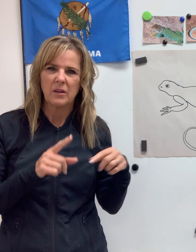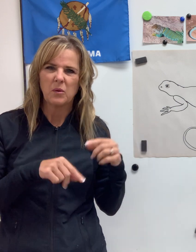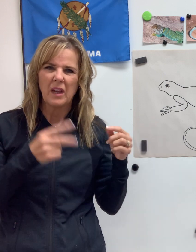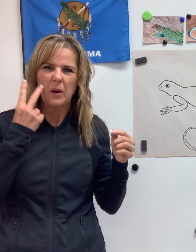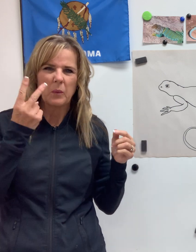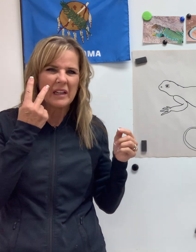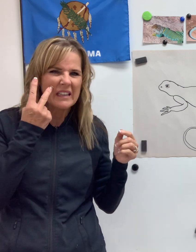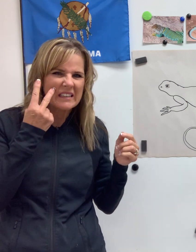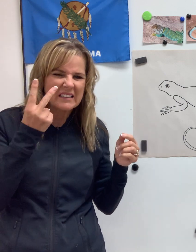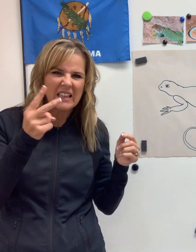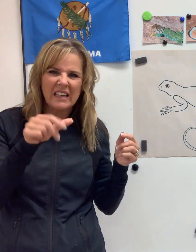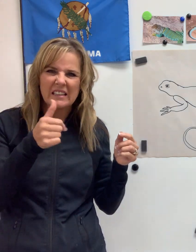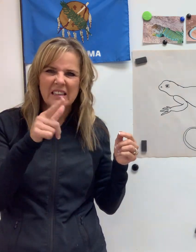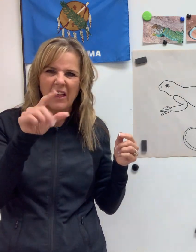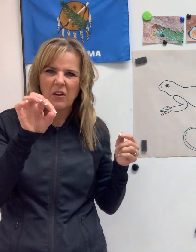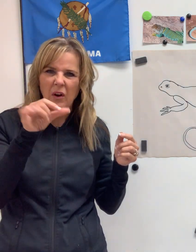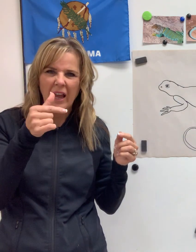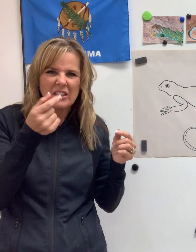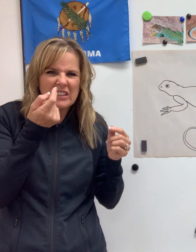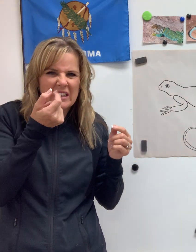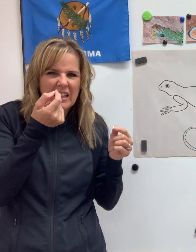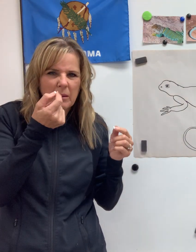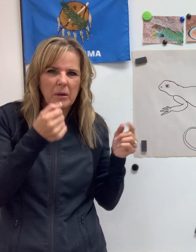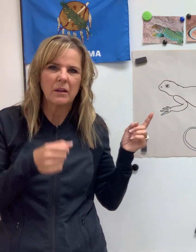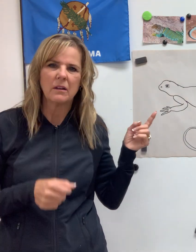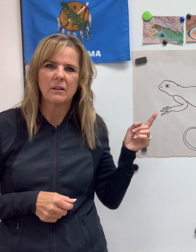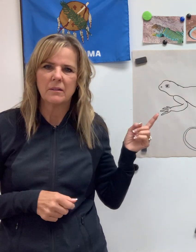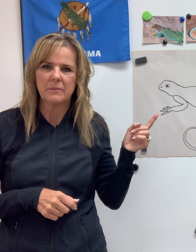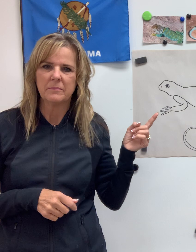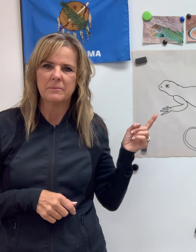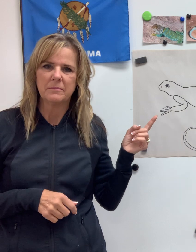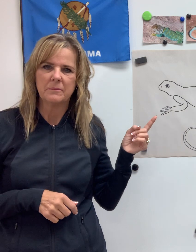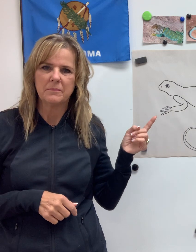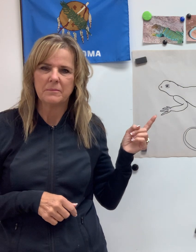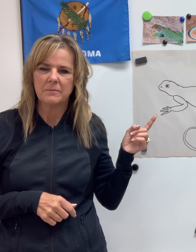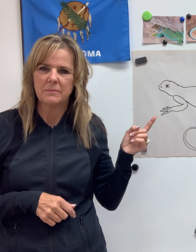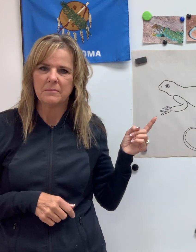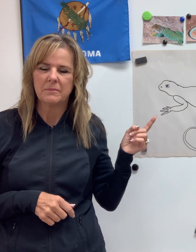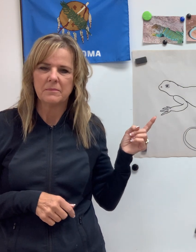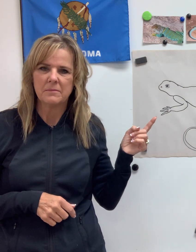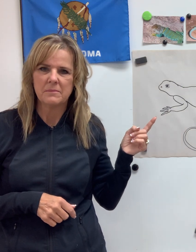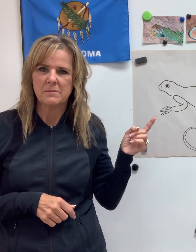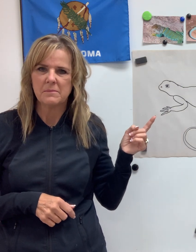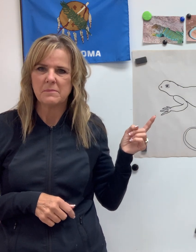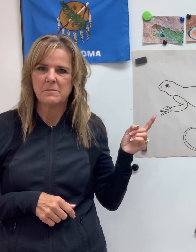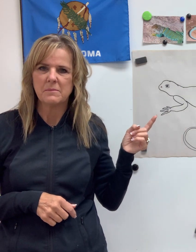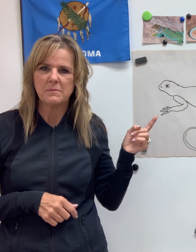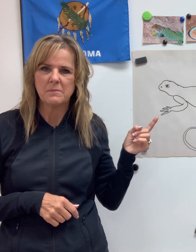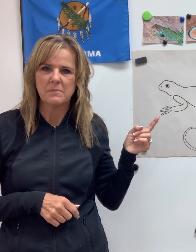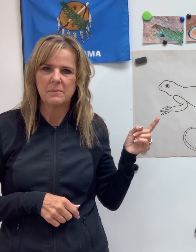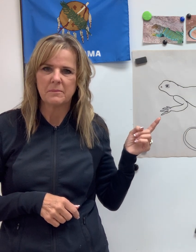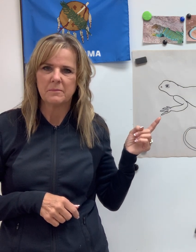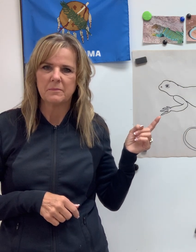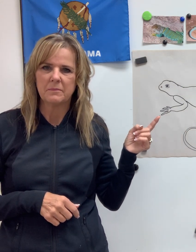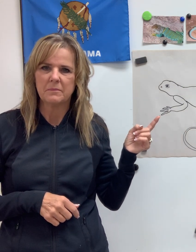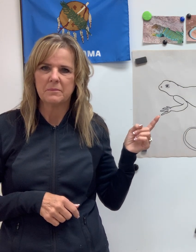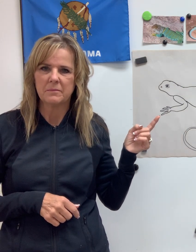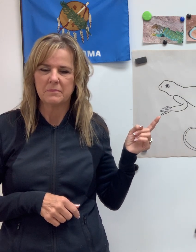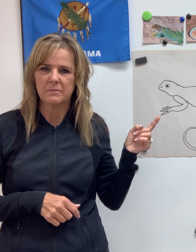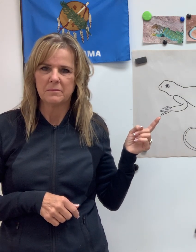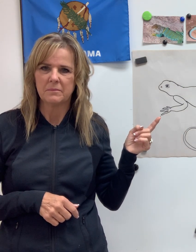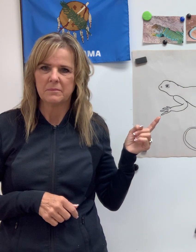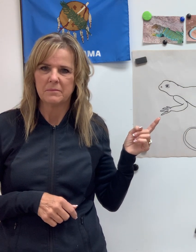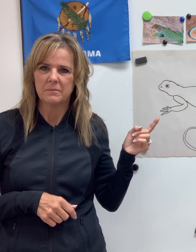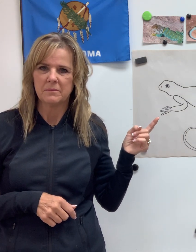leg sticking out across. So across from this leg right here, I'm just going to sort of look and jump over, and I'm just going